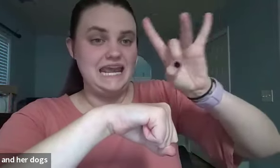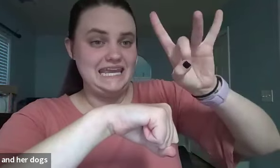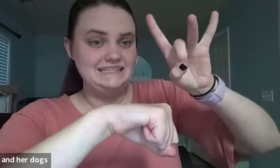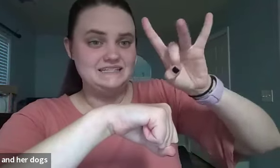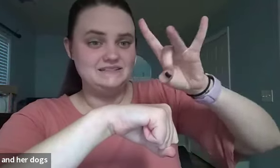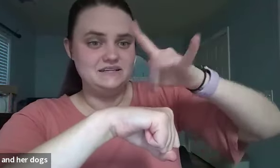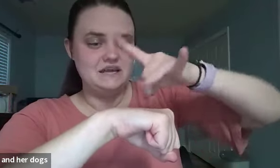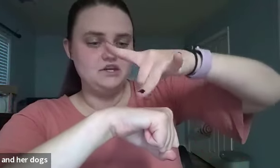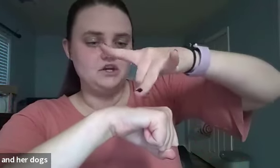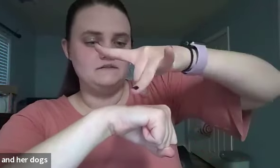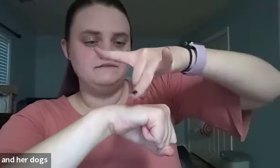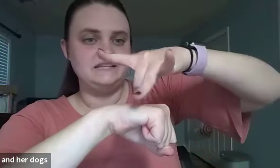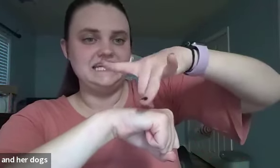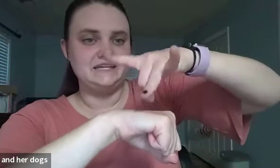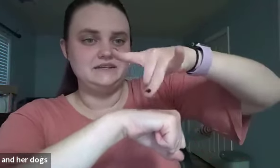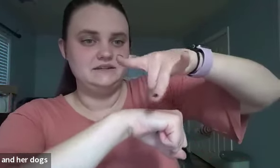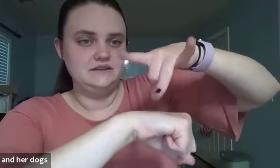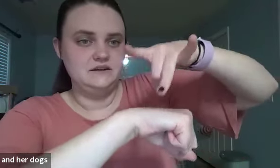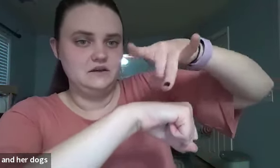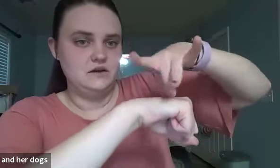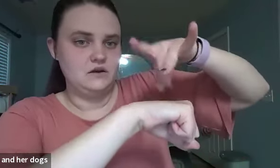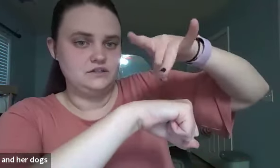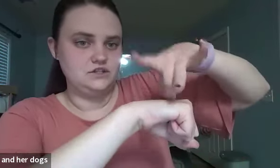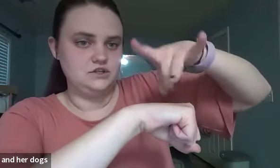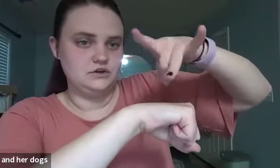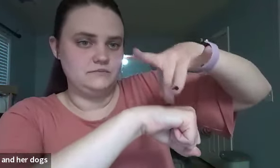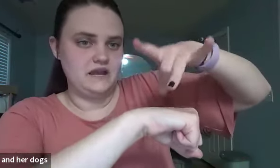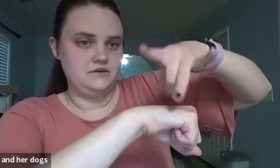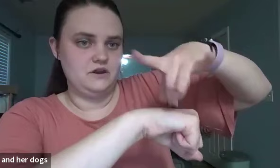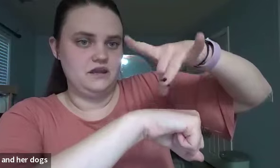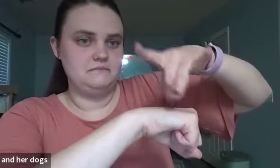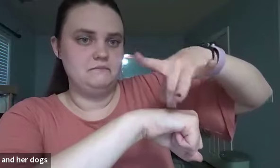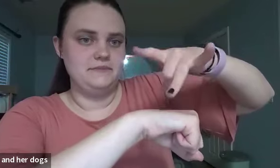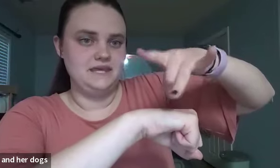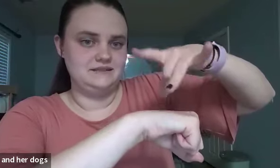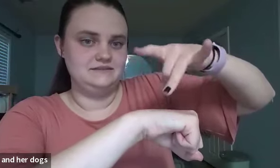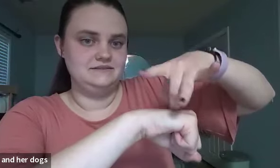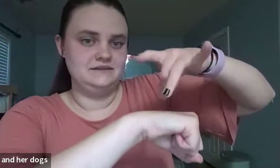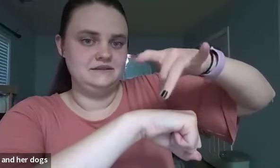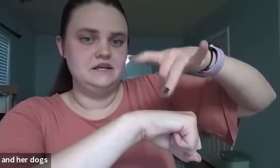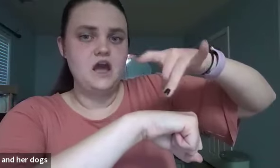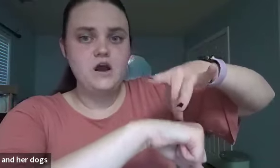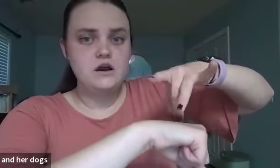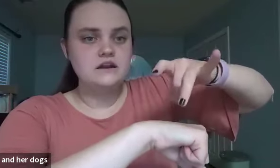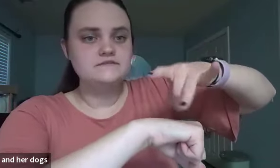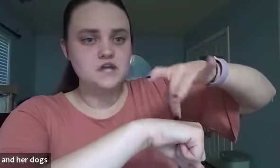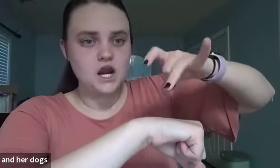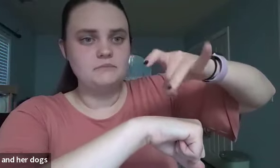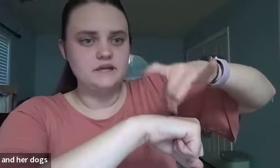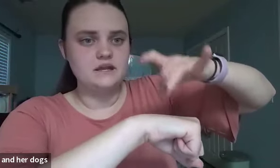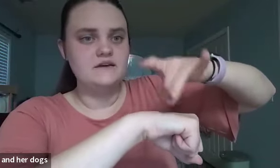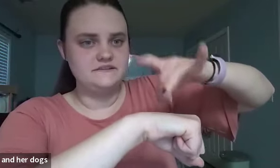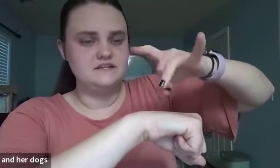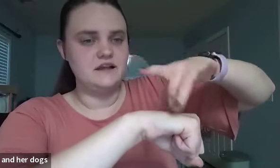an 8. And then you're going to flick onto your back of your hand. Pumpkin. Not hard enough to hurt, but enough to